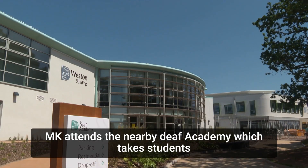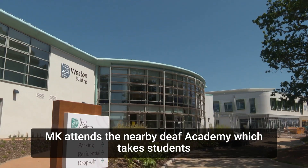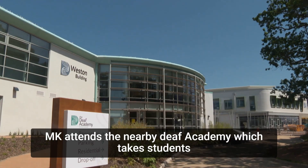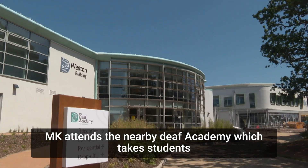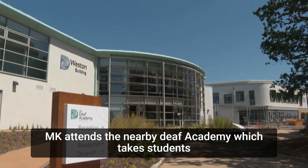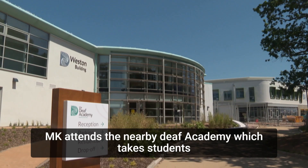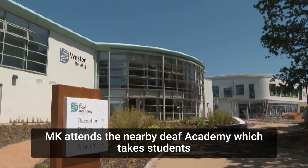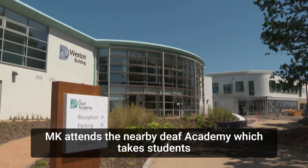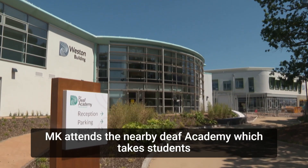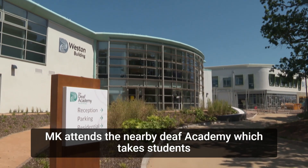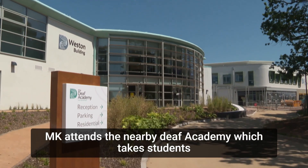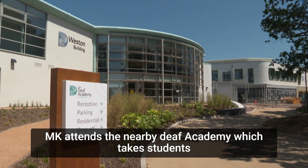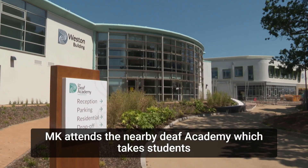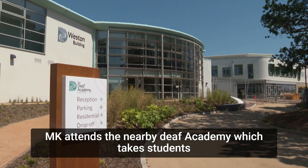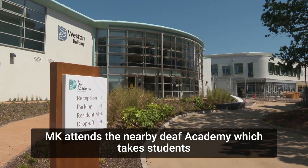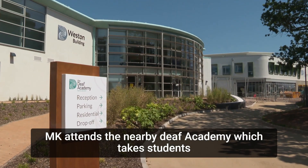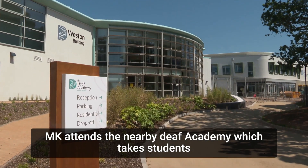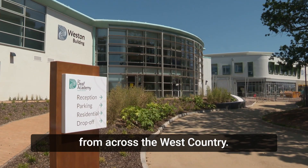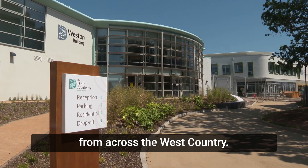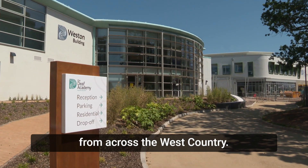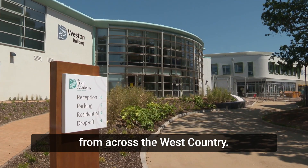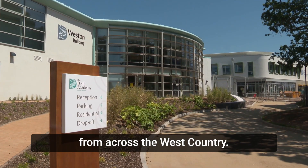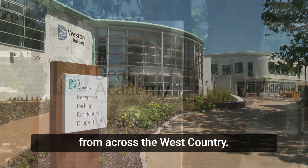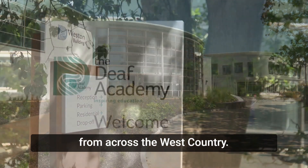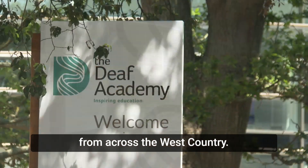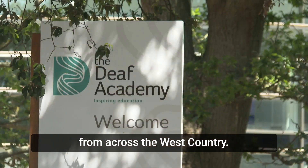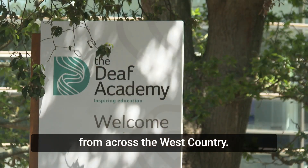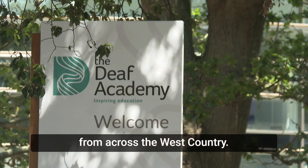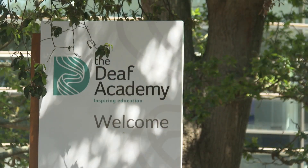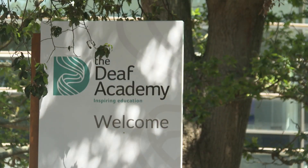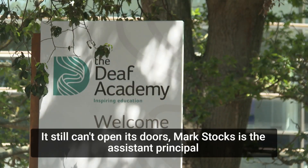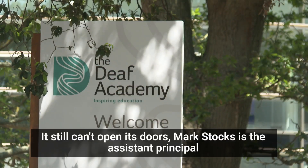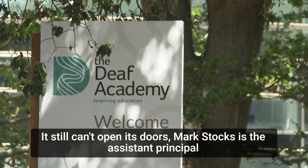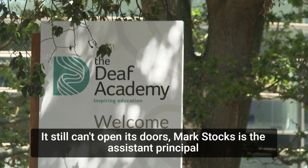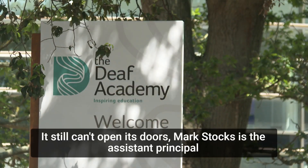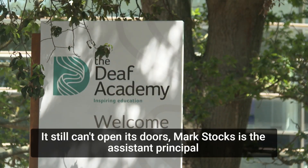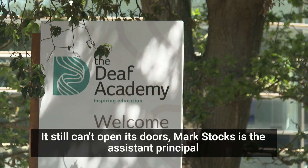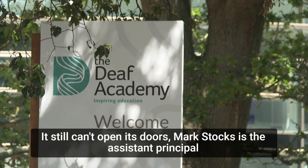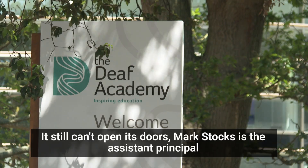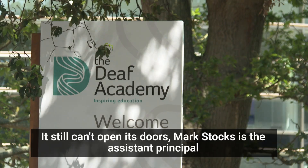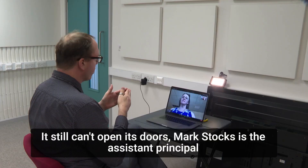the nearby Deaf Academy, which takes students from across the West Country. It still can't open its doors.